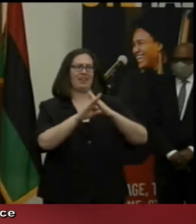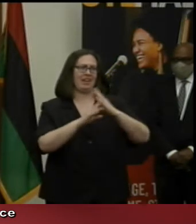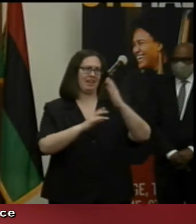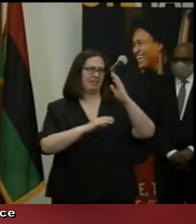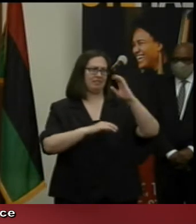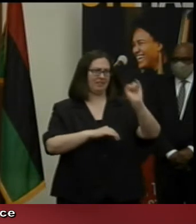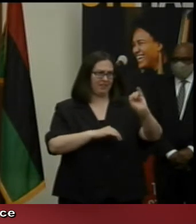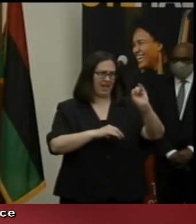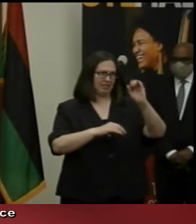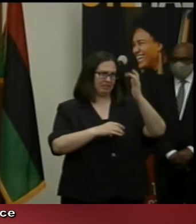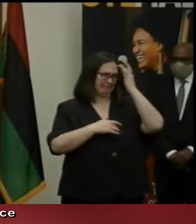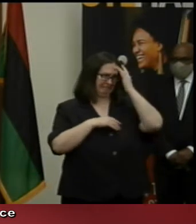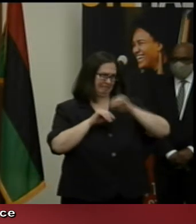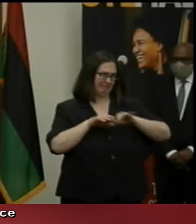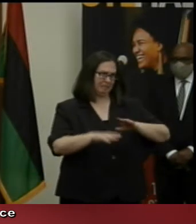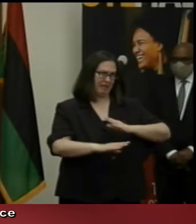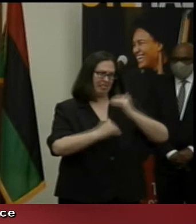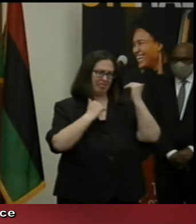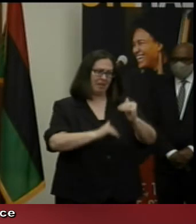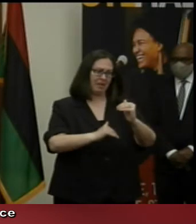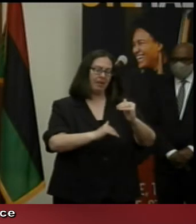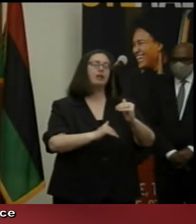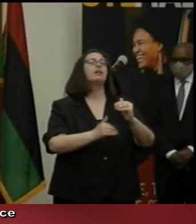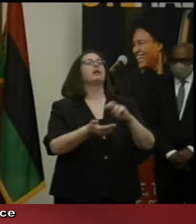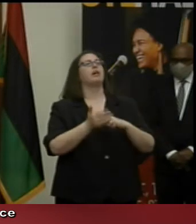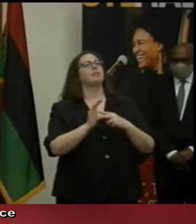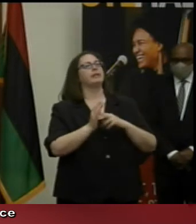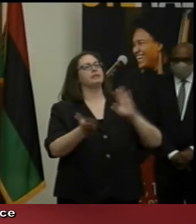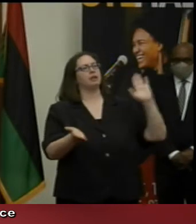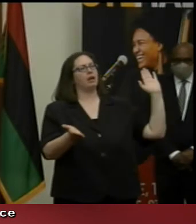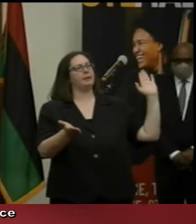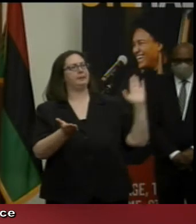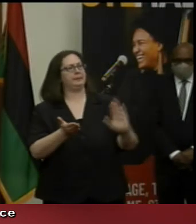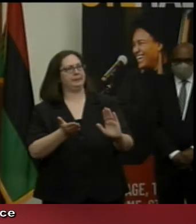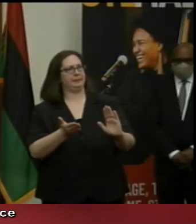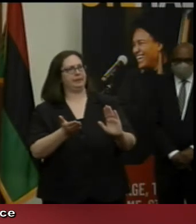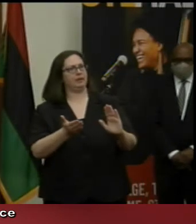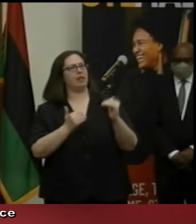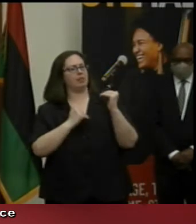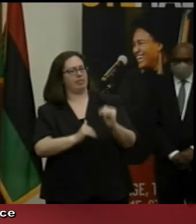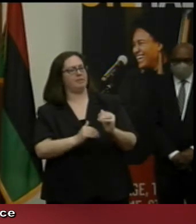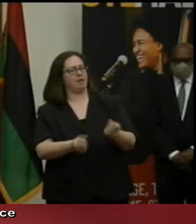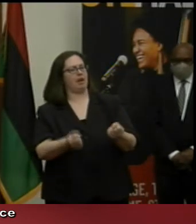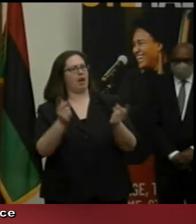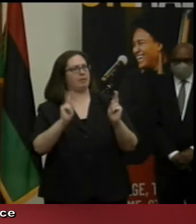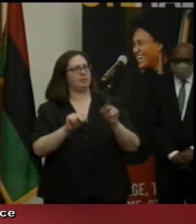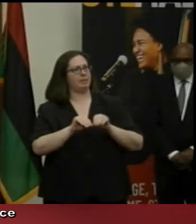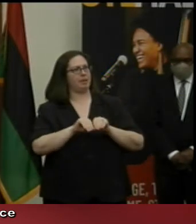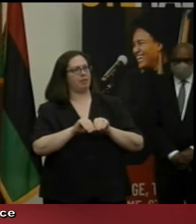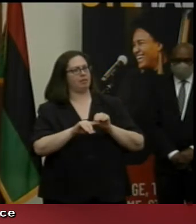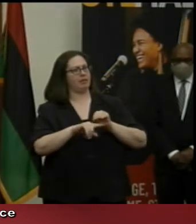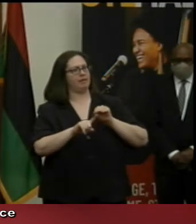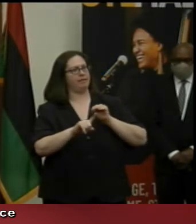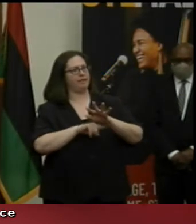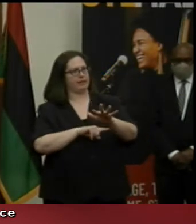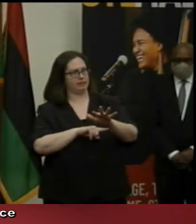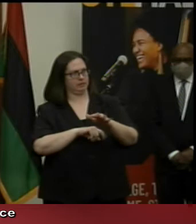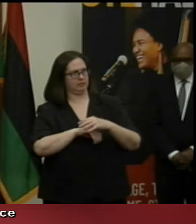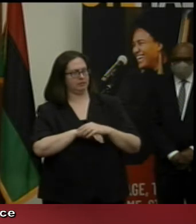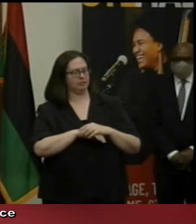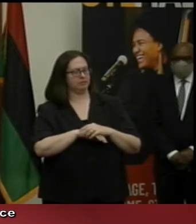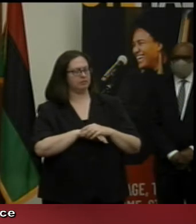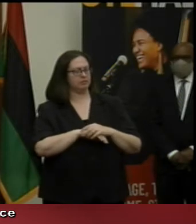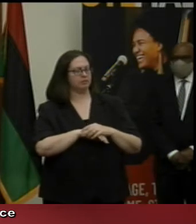agencies, we've been able to minimize the number of individuals in our workforce that have been impacted. We continue to implement